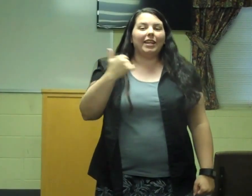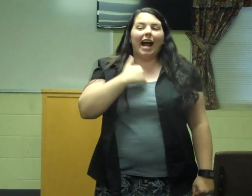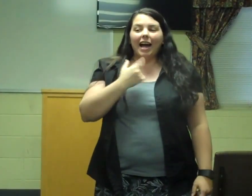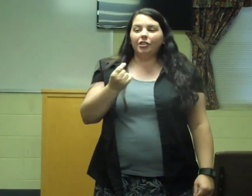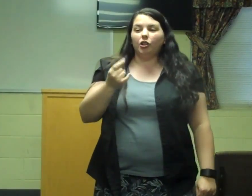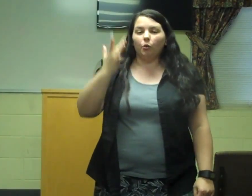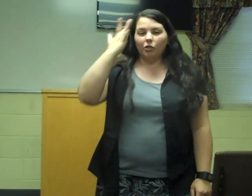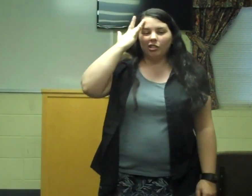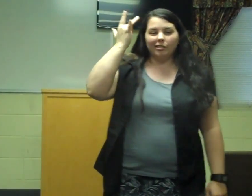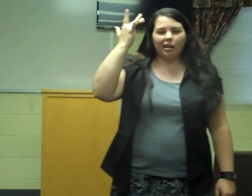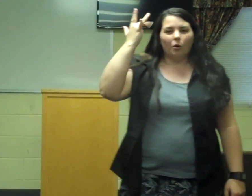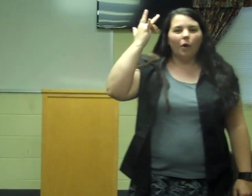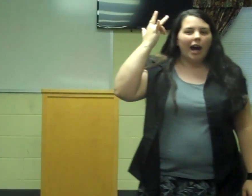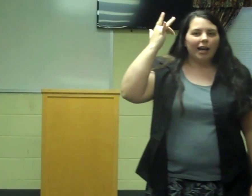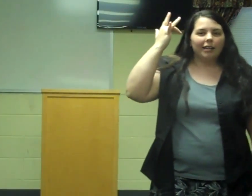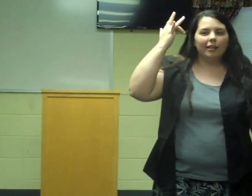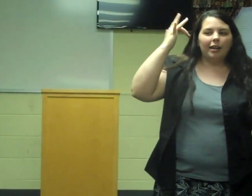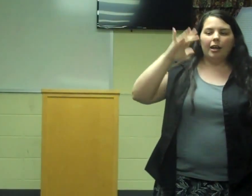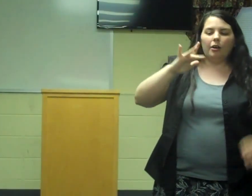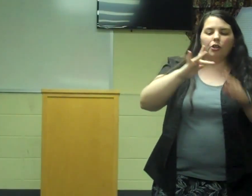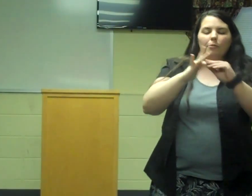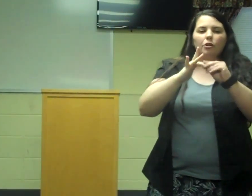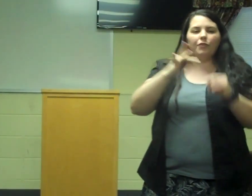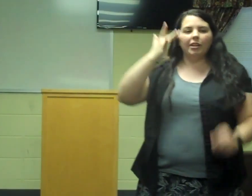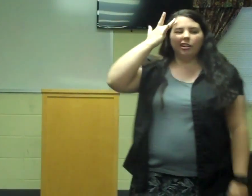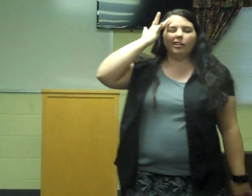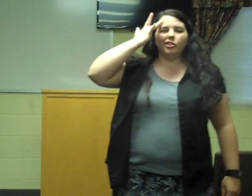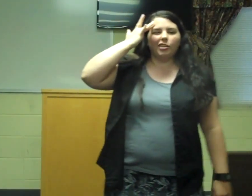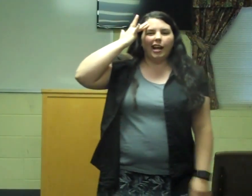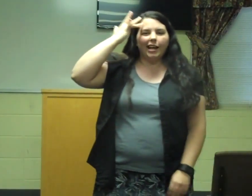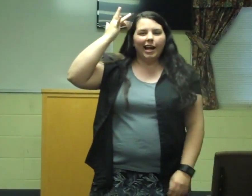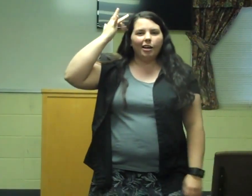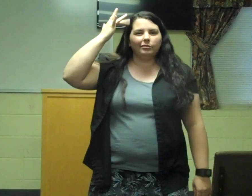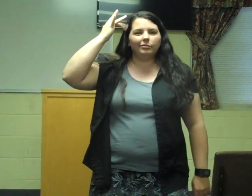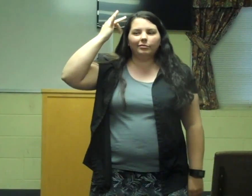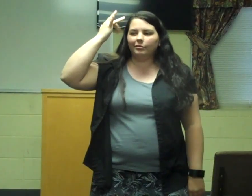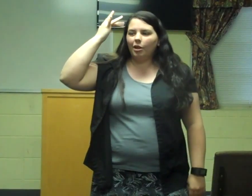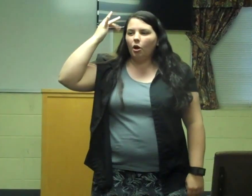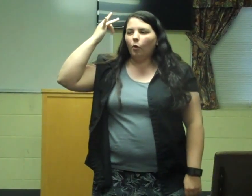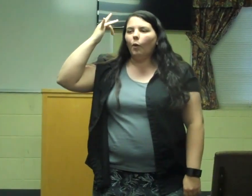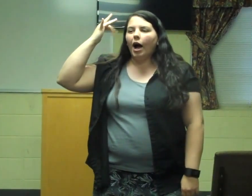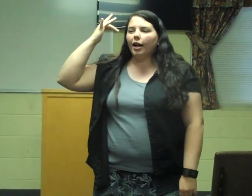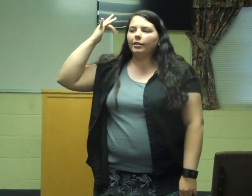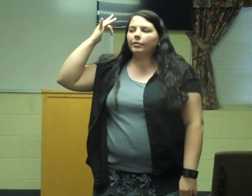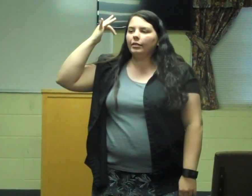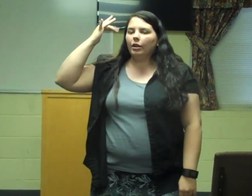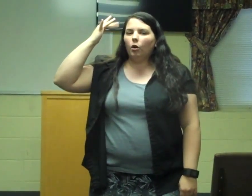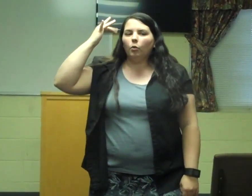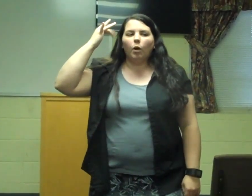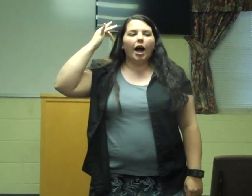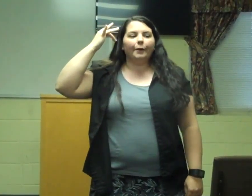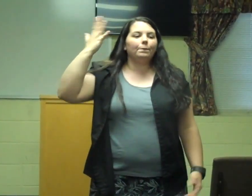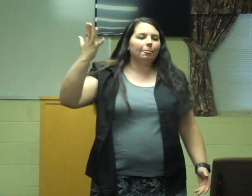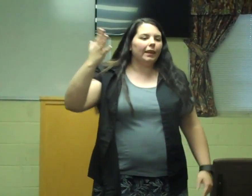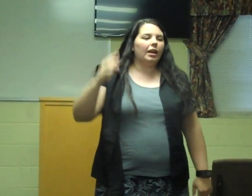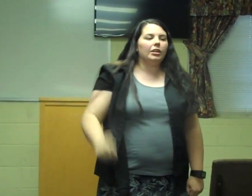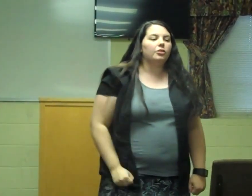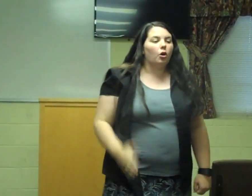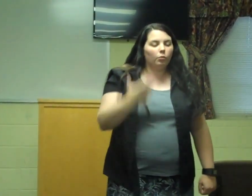that I do, which is why. Your middle finger is just kind of hanging out. Why? Why? So